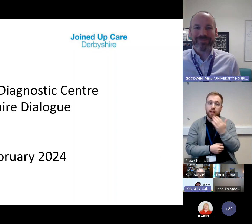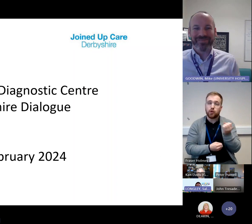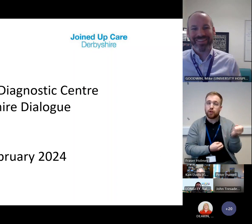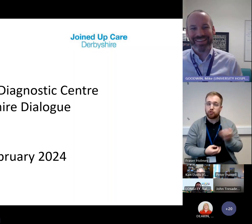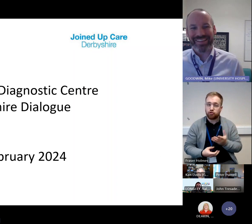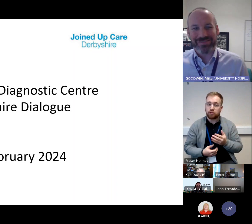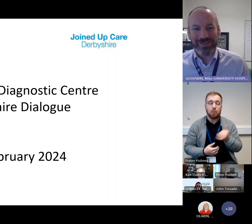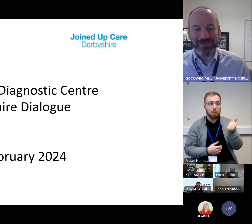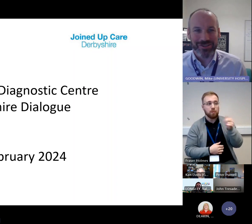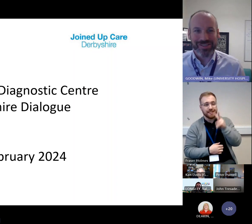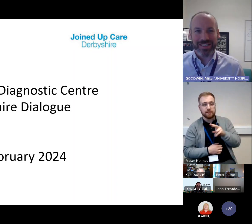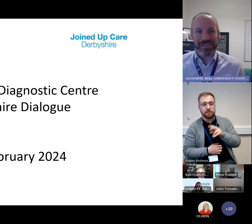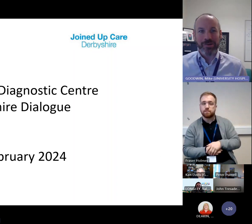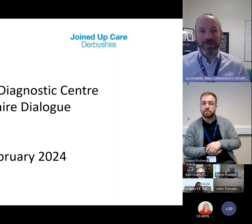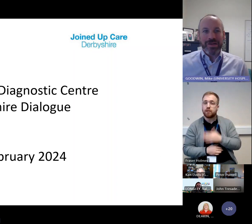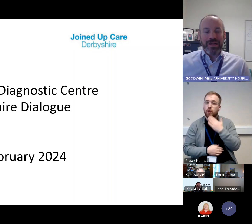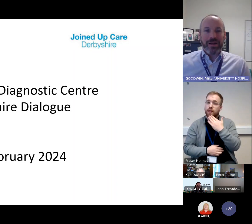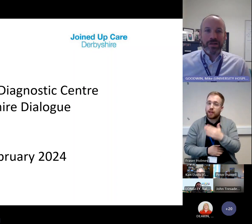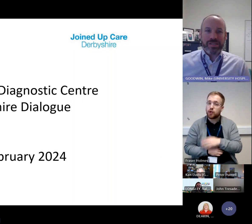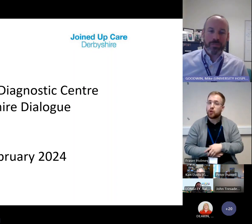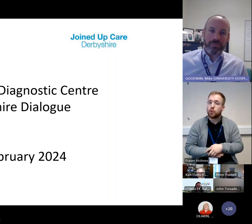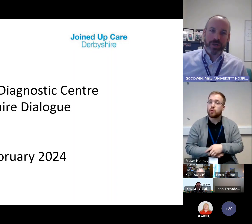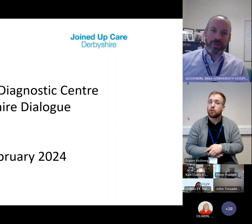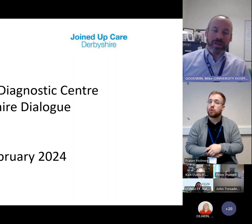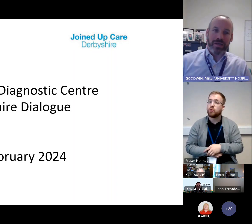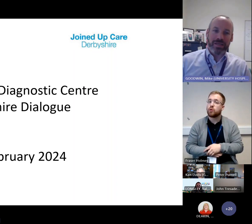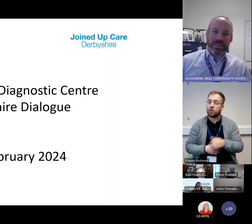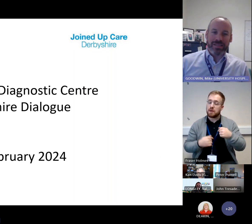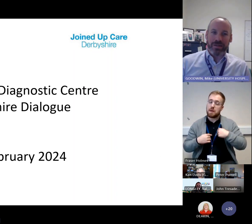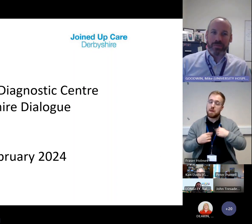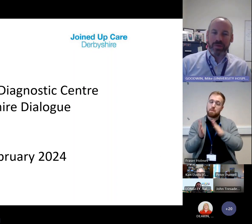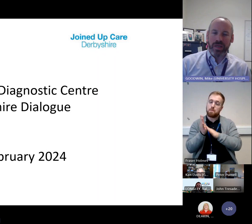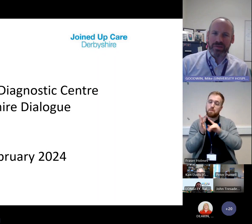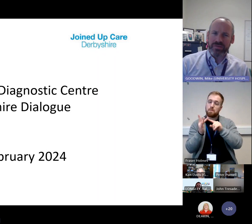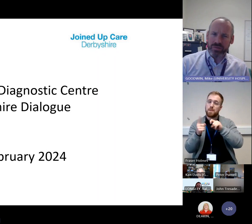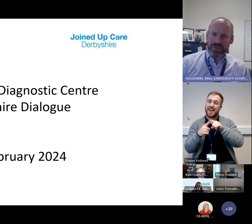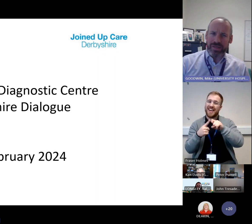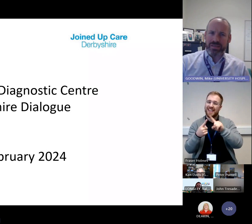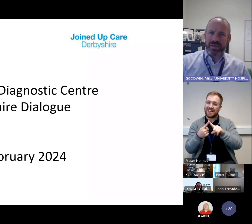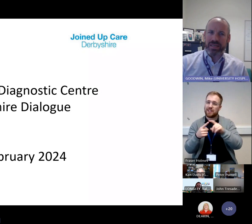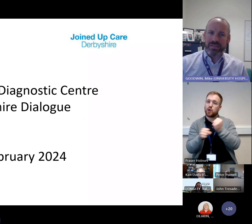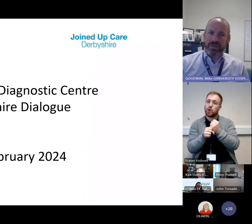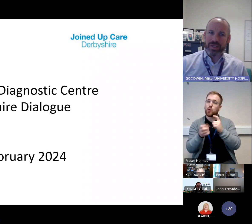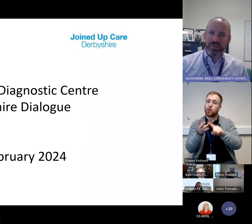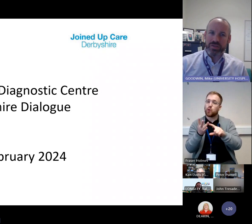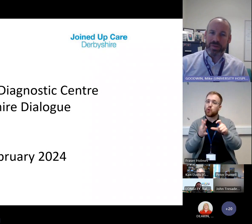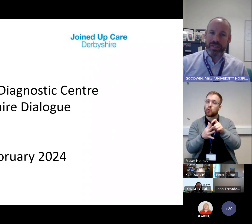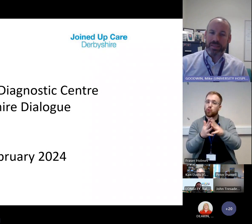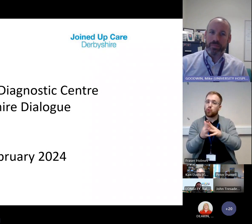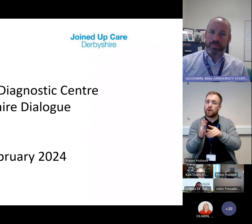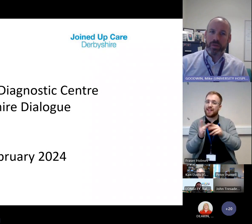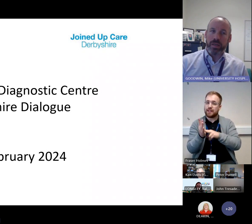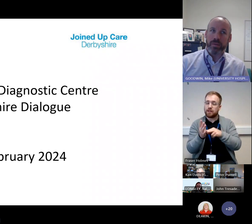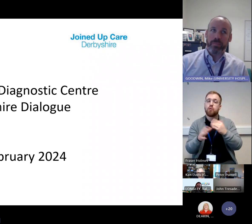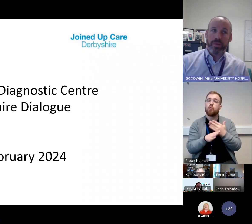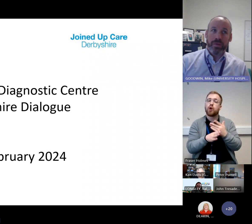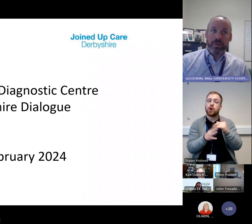Sally. Mike. Thanks for the introduction, Sally. So I'm Mike Goodwin, as Sally said, I'm Divisional Director at